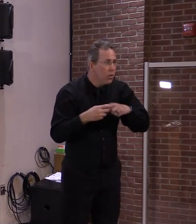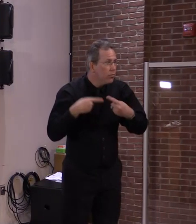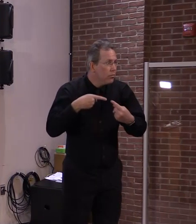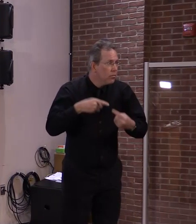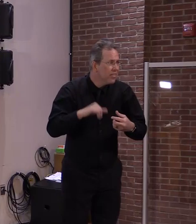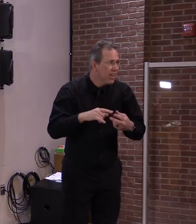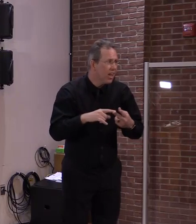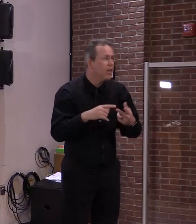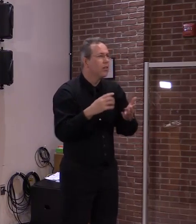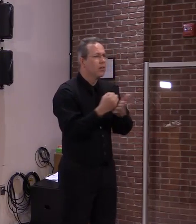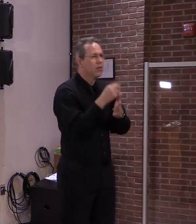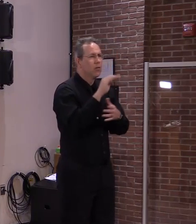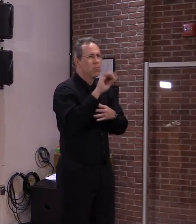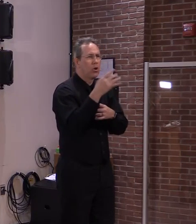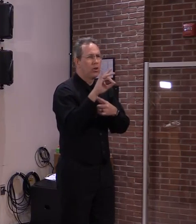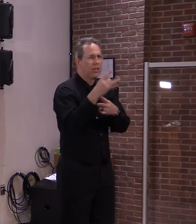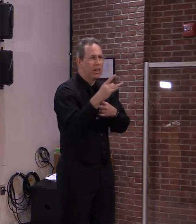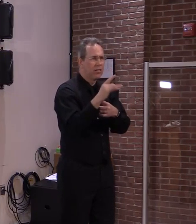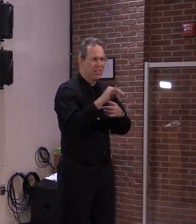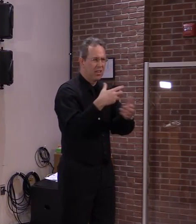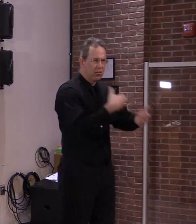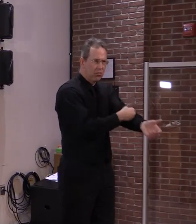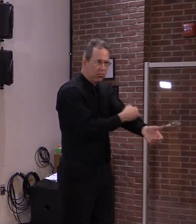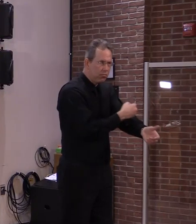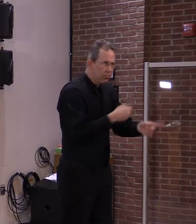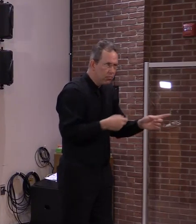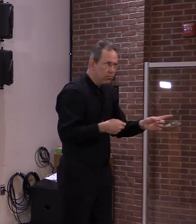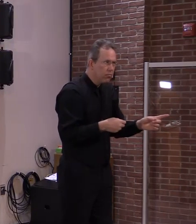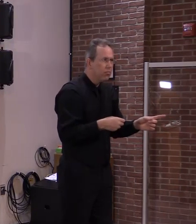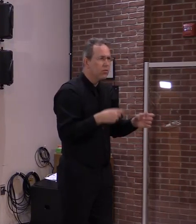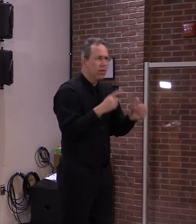March 8th with their first dose.